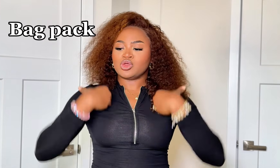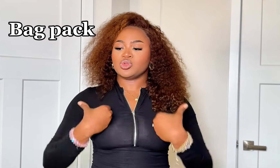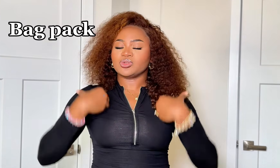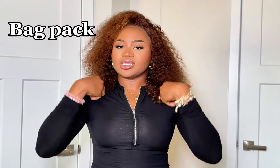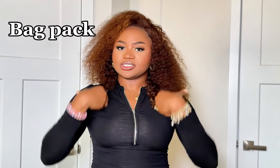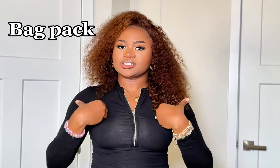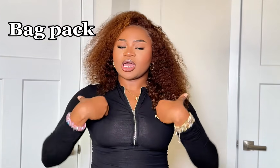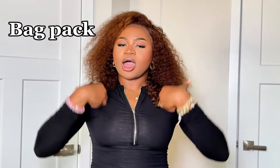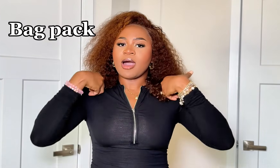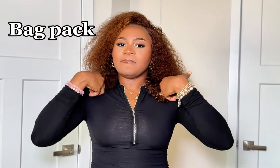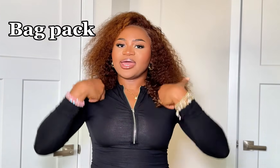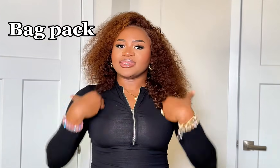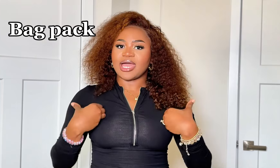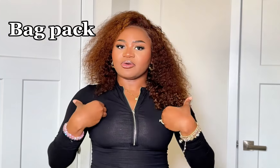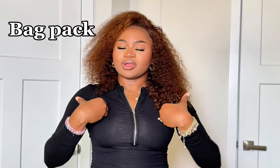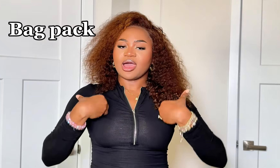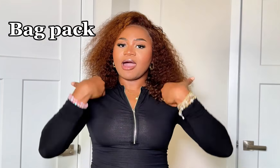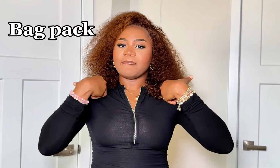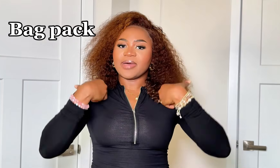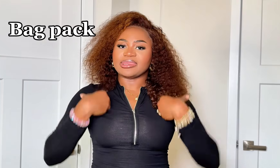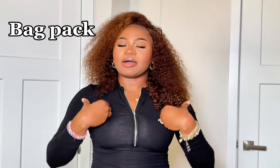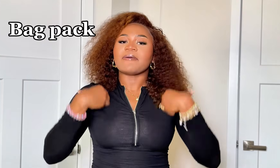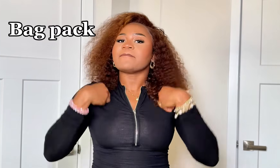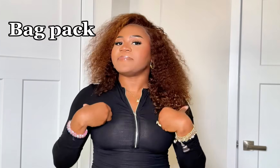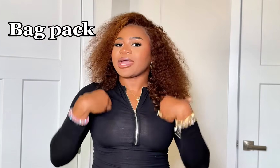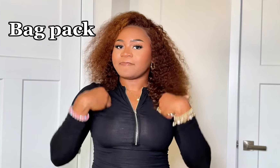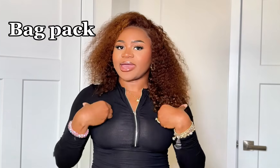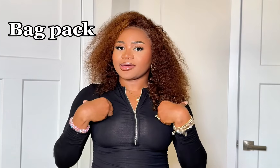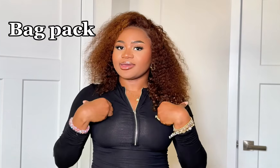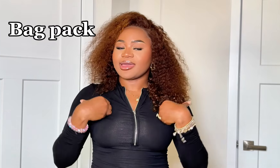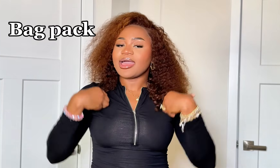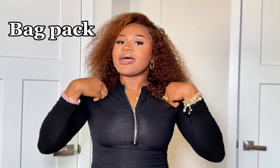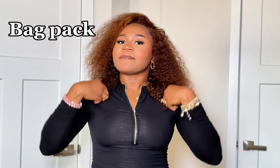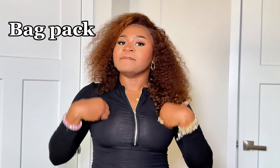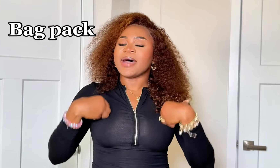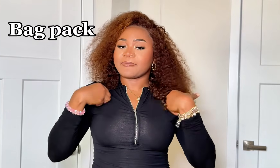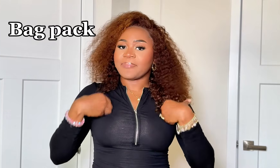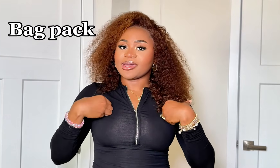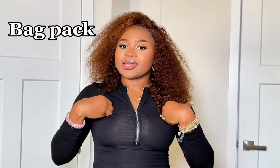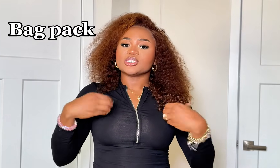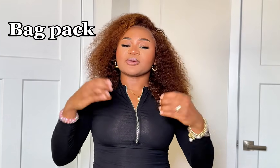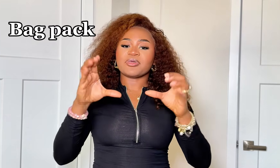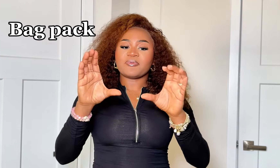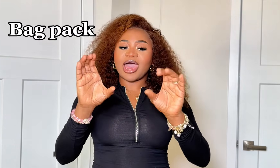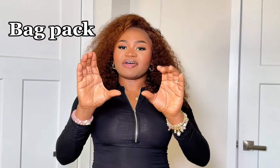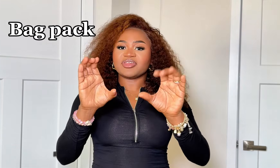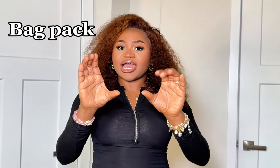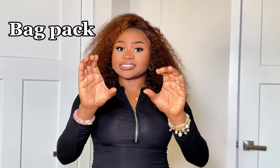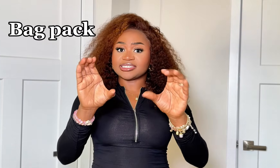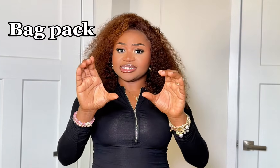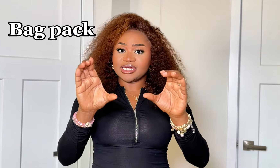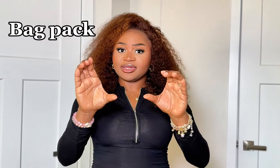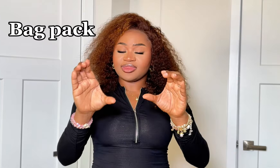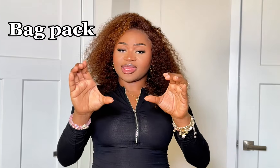do this up and down, up and down. Backpack. Backpack. Some people have it as C, like